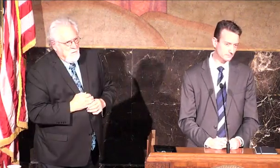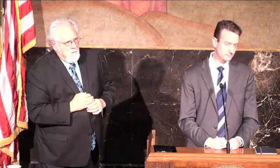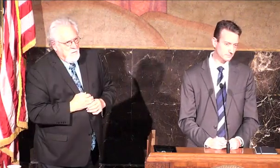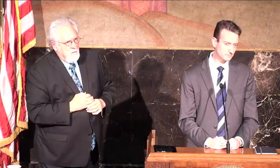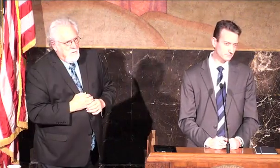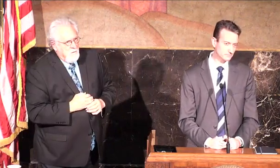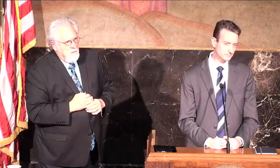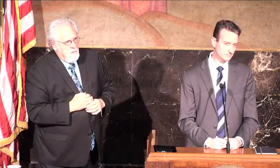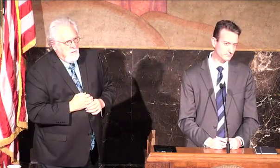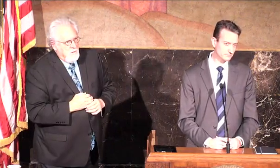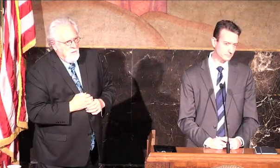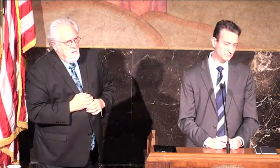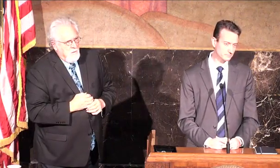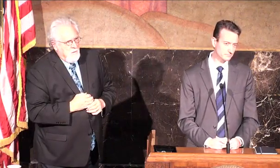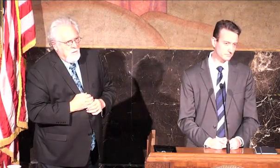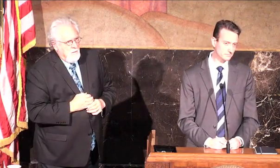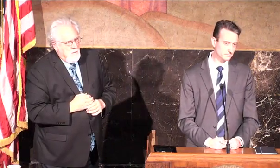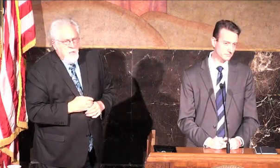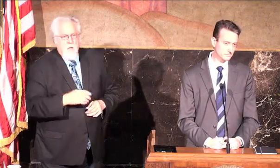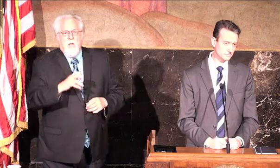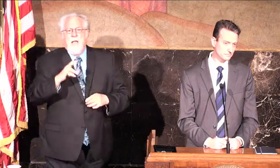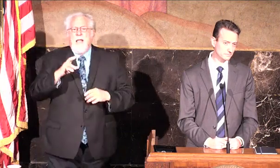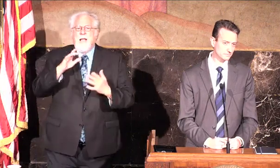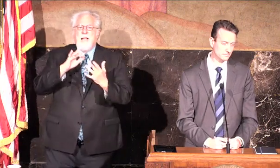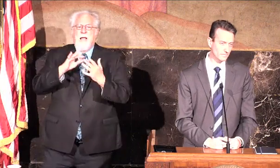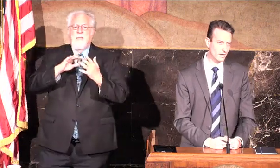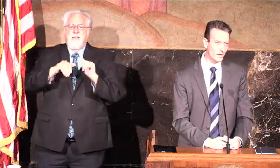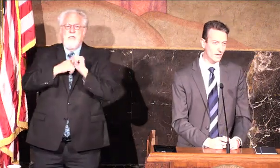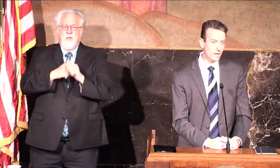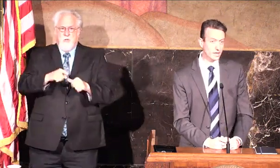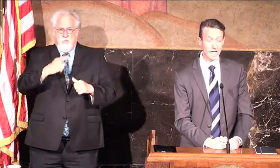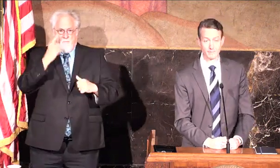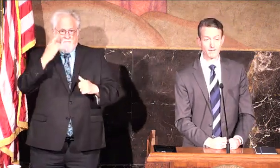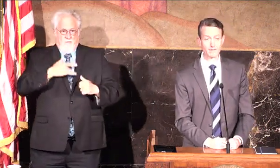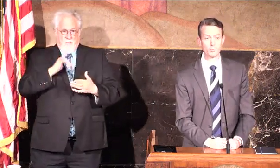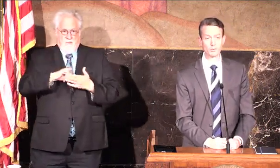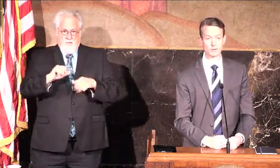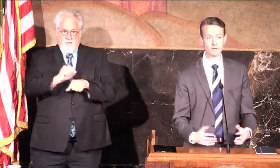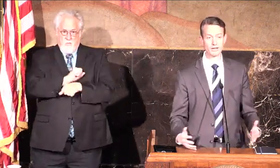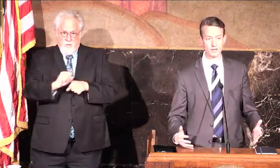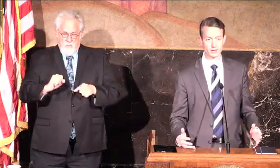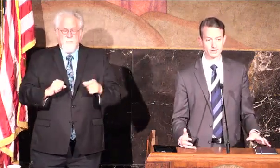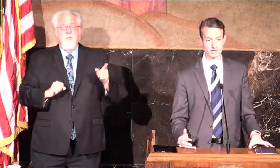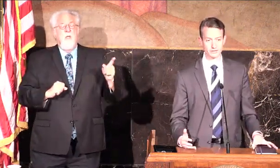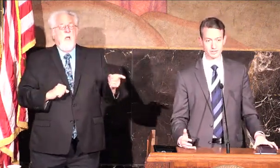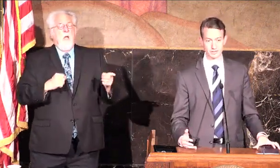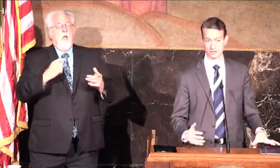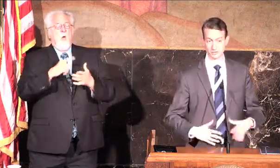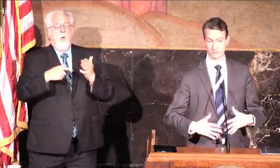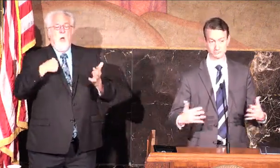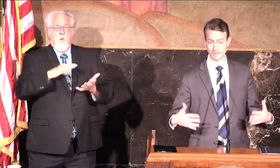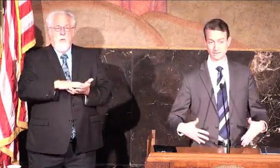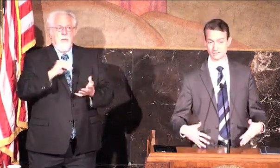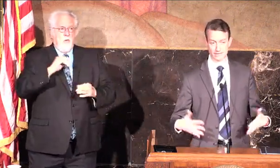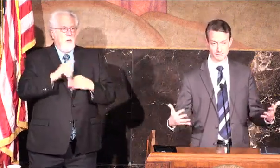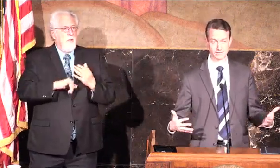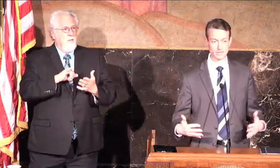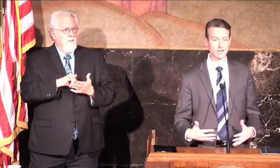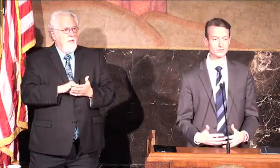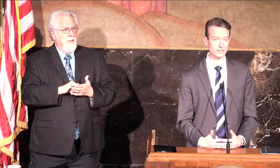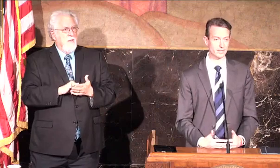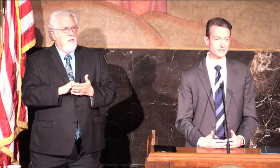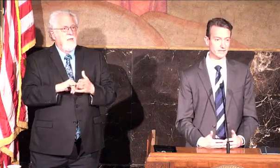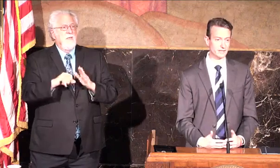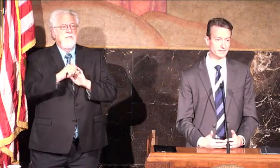and if you think that it's working, has it been successful or not? Yeah, I mean, I think what we're learning about contact tracing in general as a state,